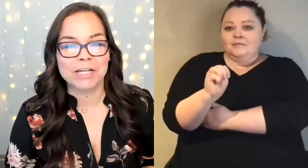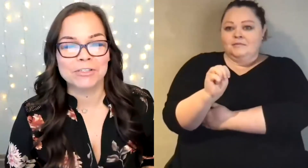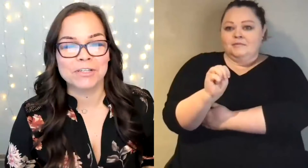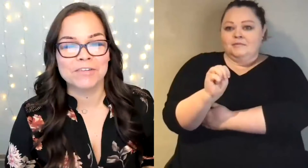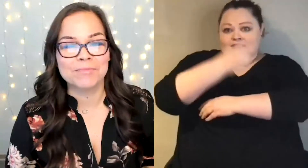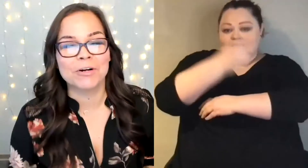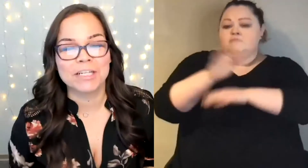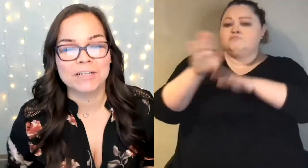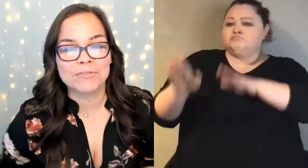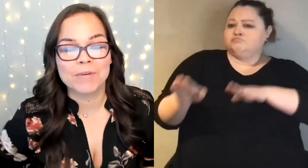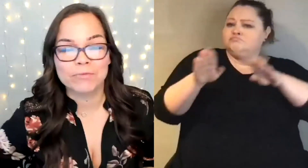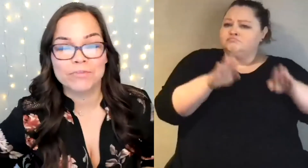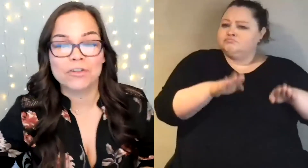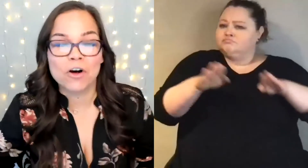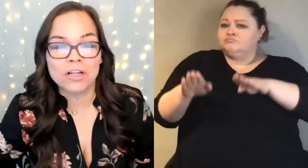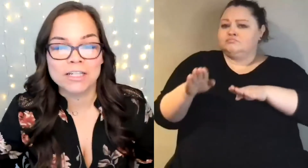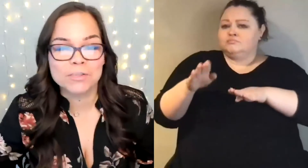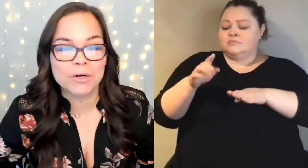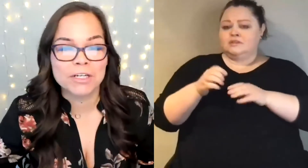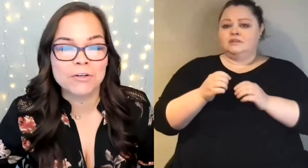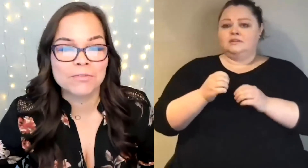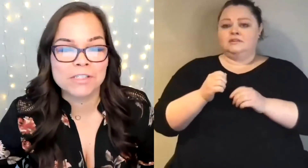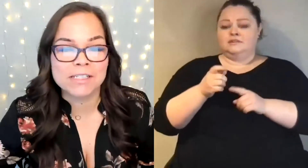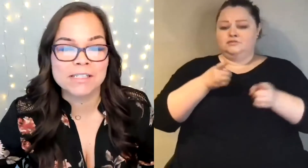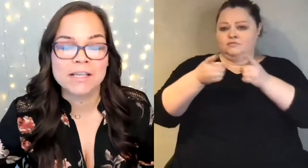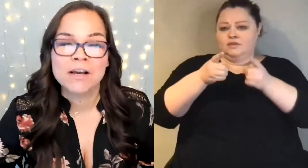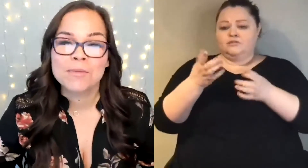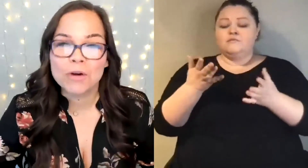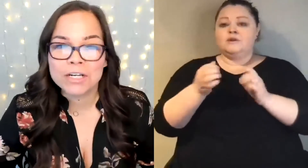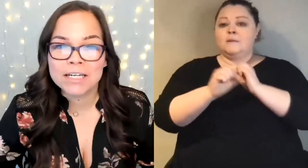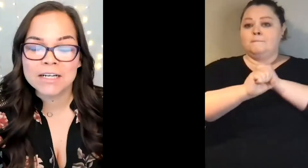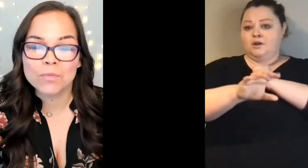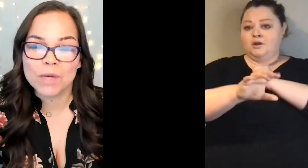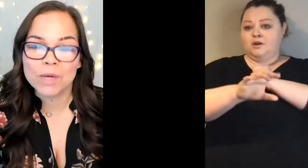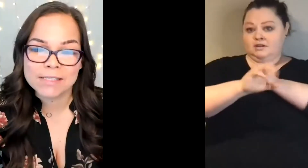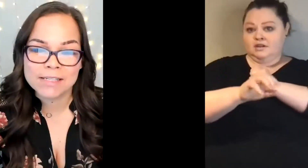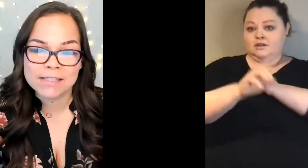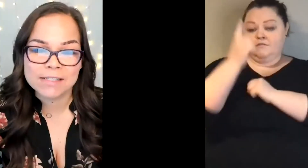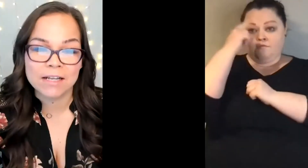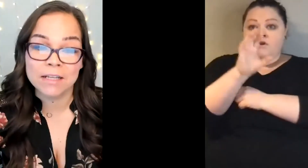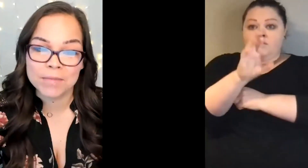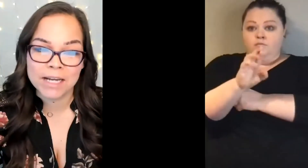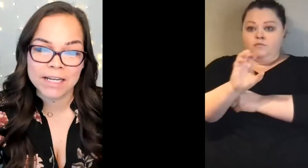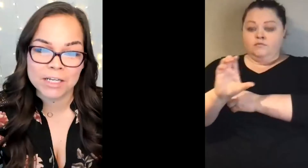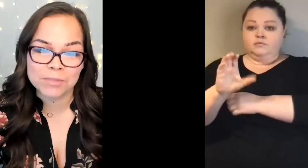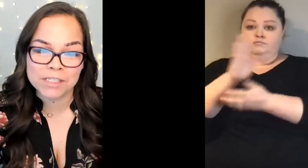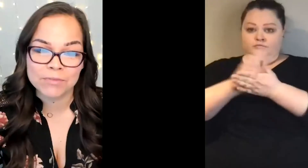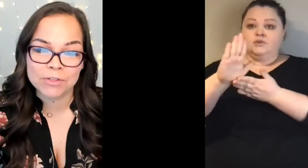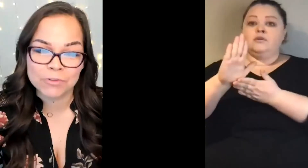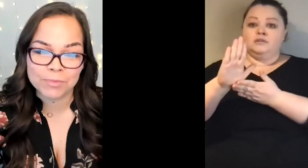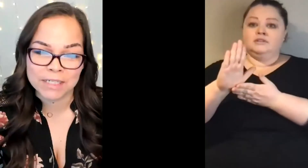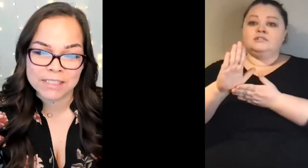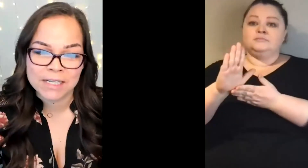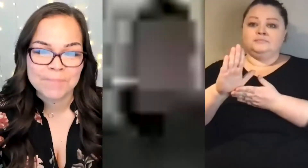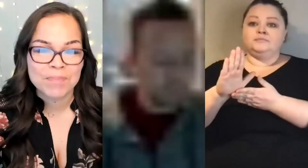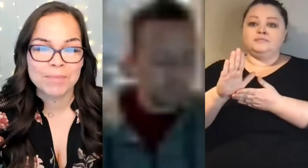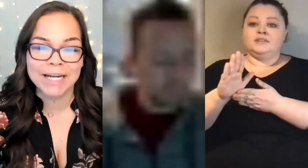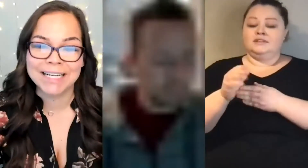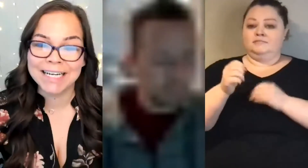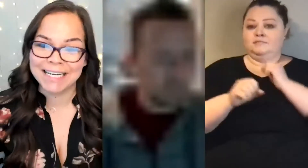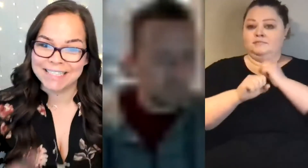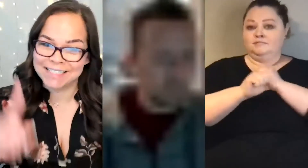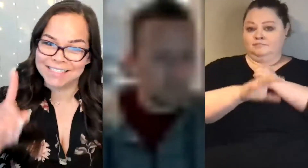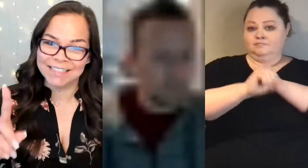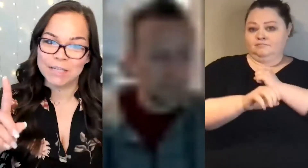mild-mannered director of marketing for Red River College, where he oversees marketing, web presence, alumni engagement, and recruitment.